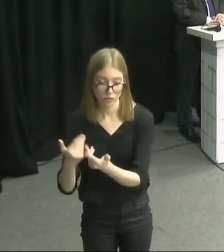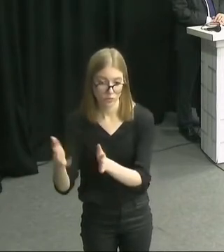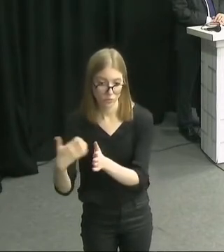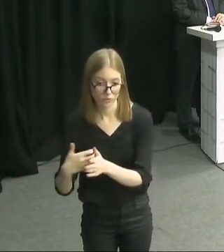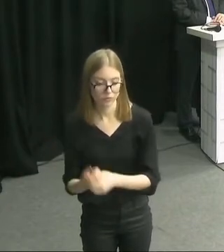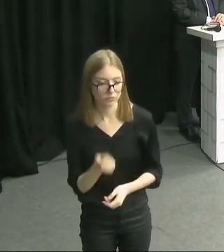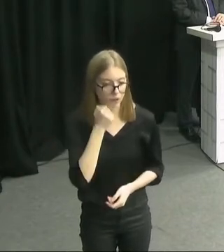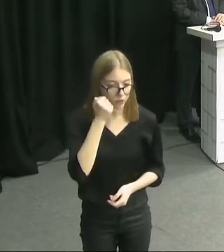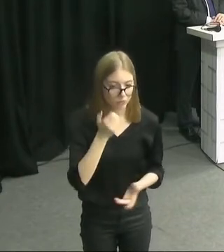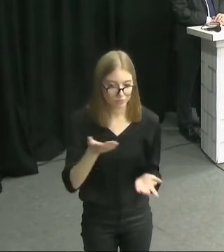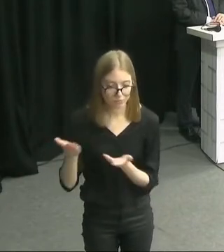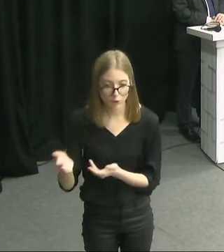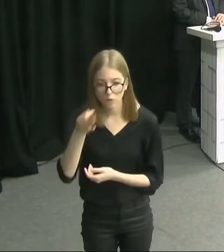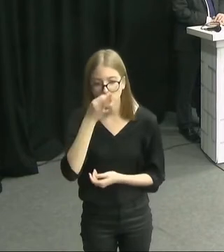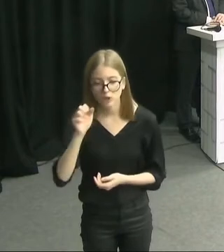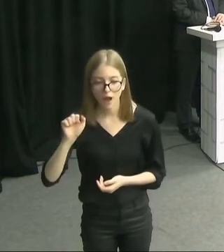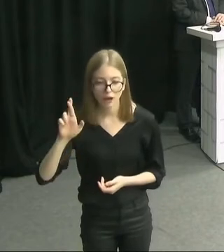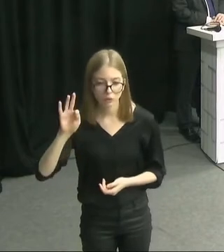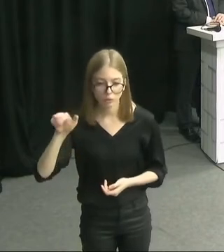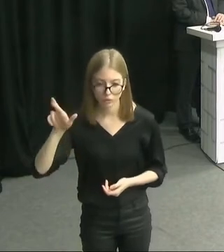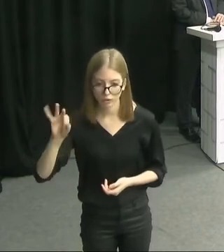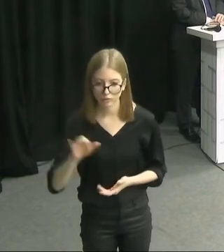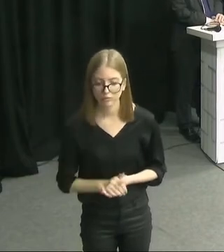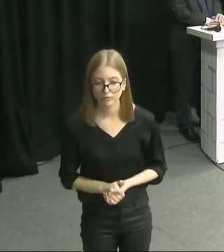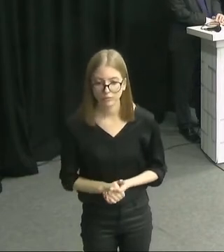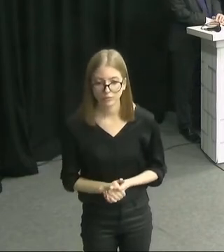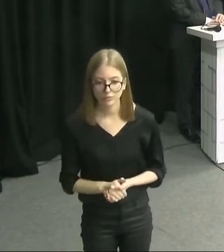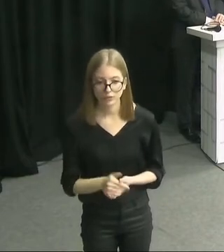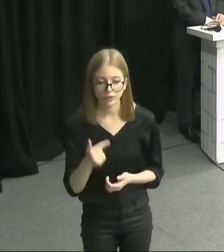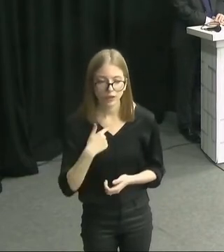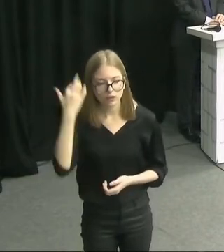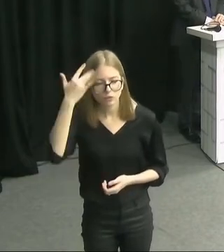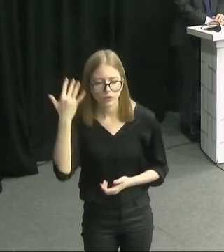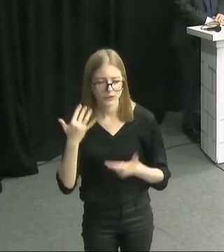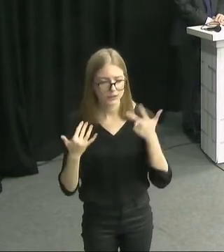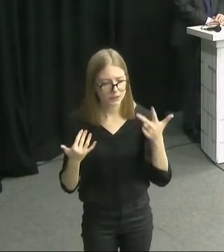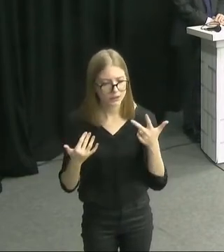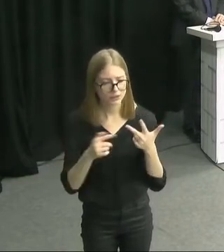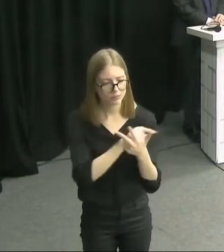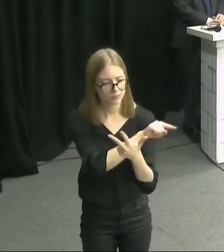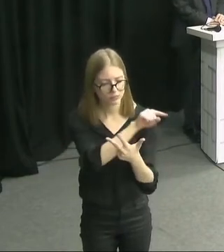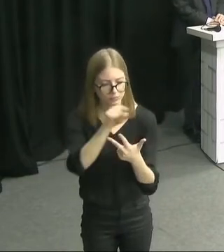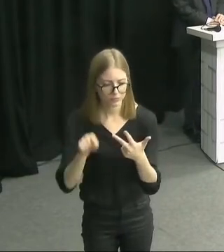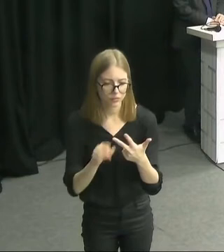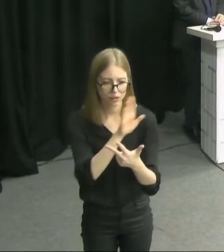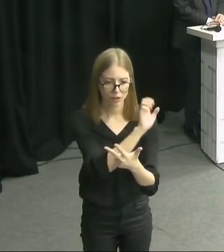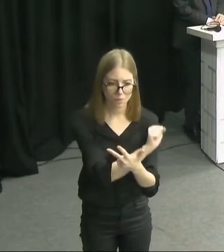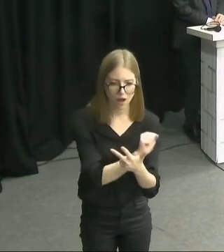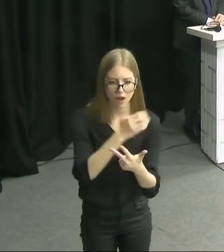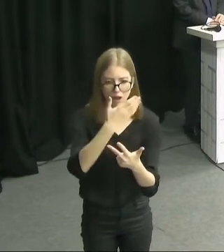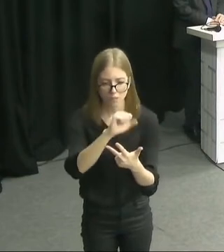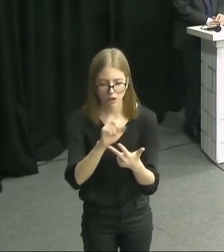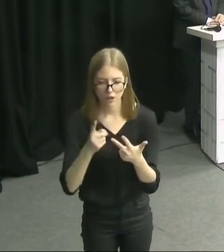with students. Thank you, Mr. Artūras Žukauskas. Thank you very much. I believe that all three cycles should be